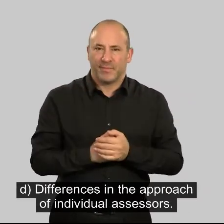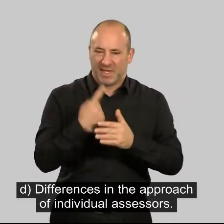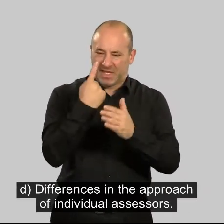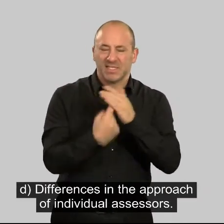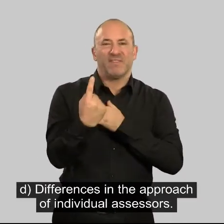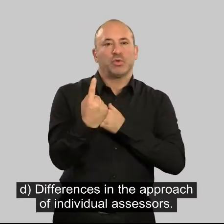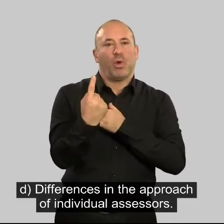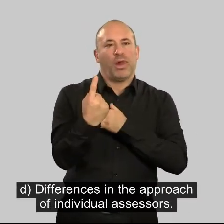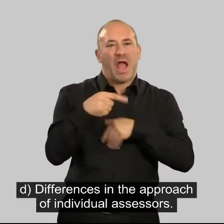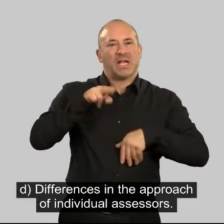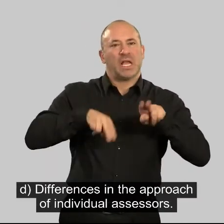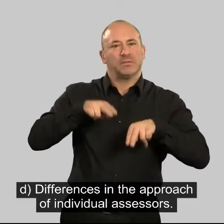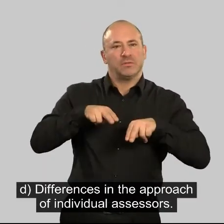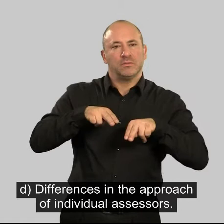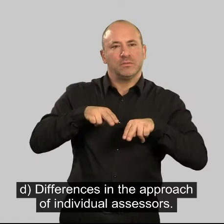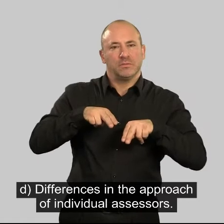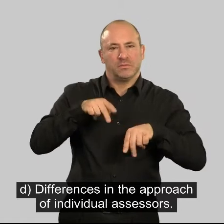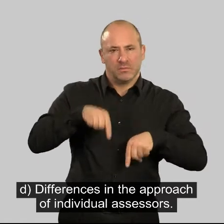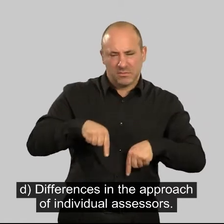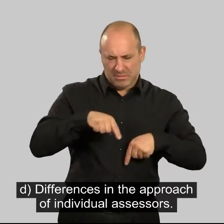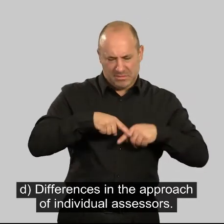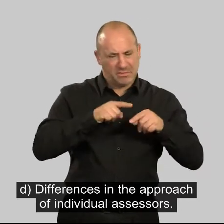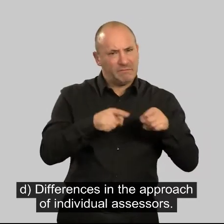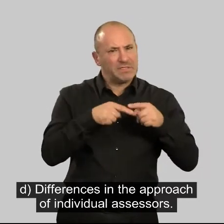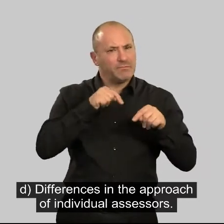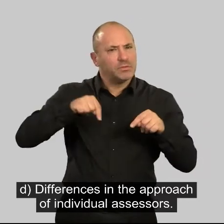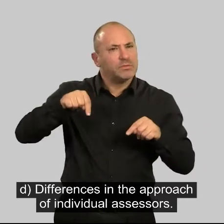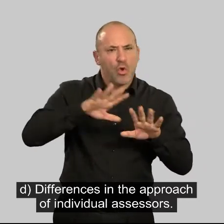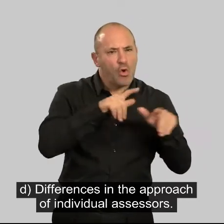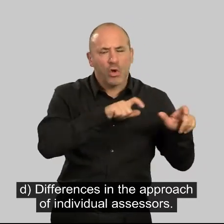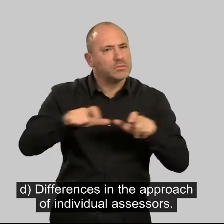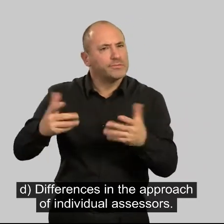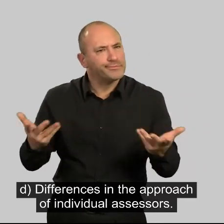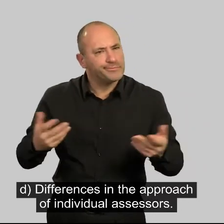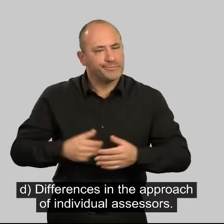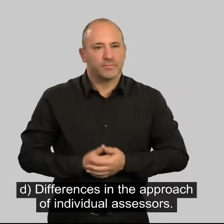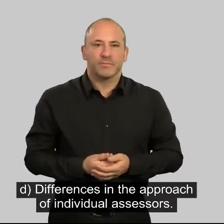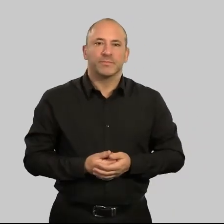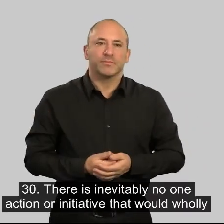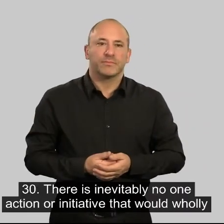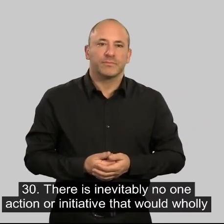D. Differences in the approach of individual assessors.